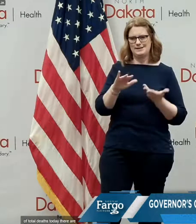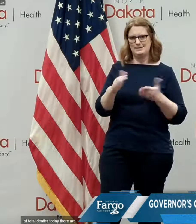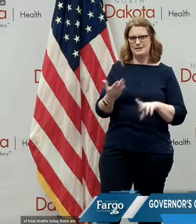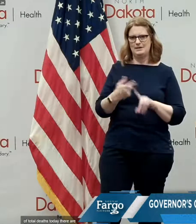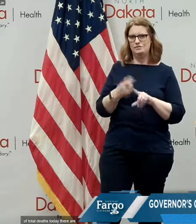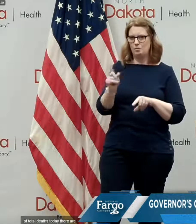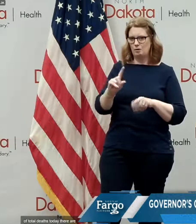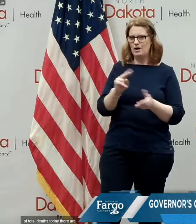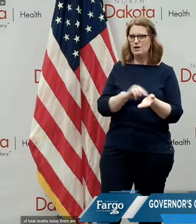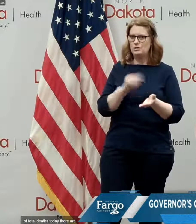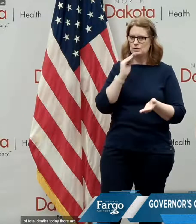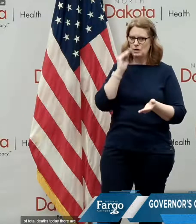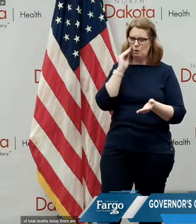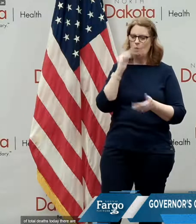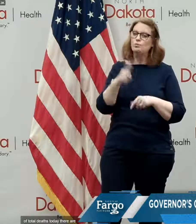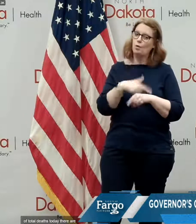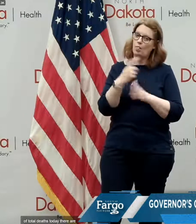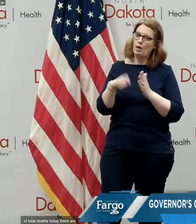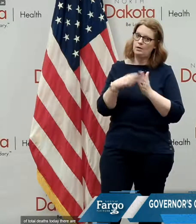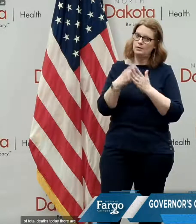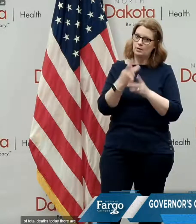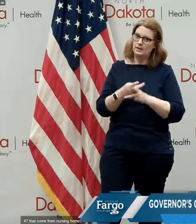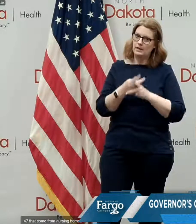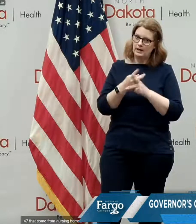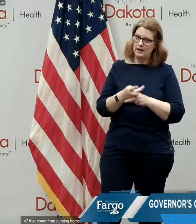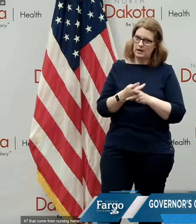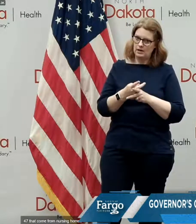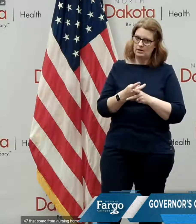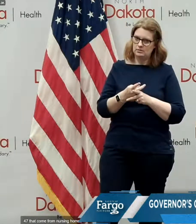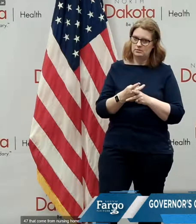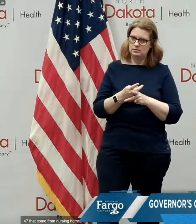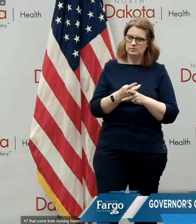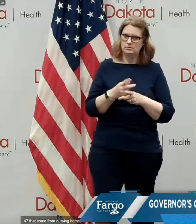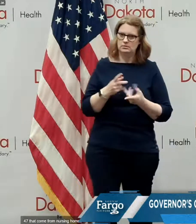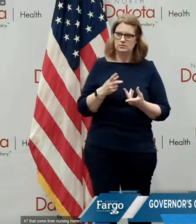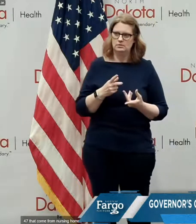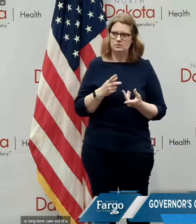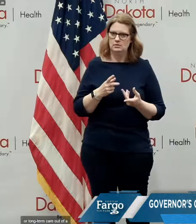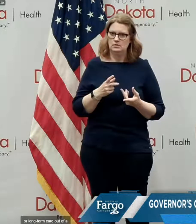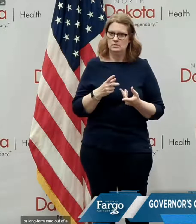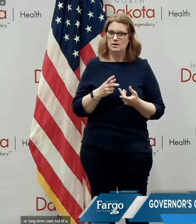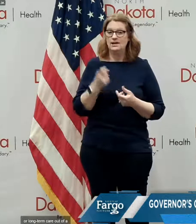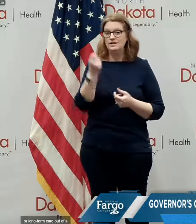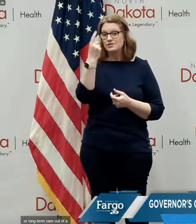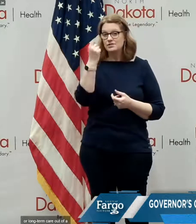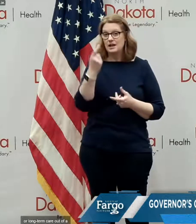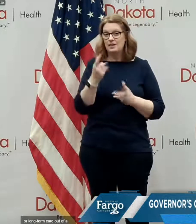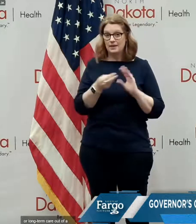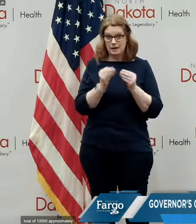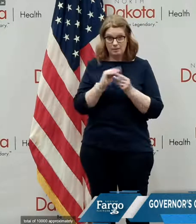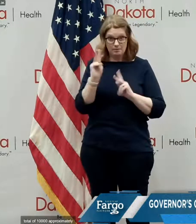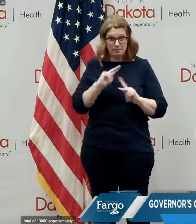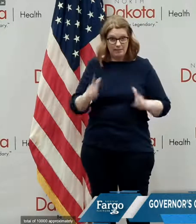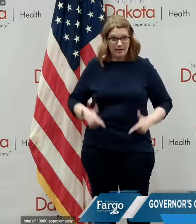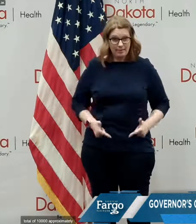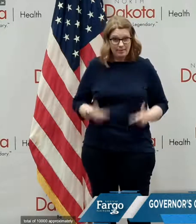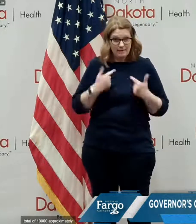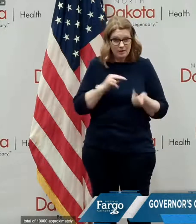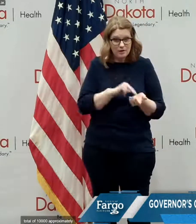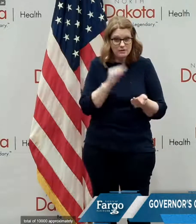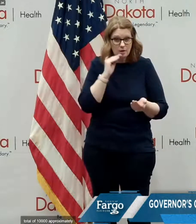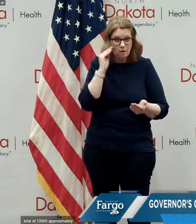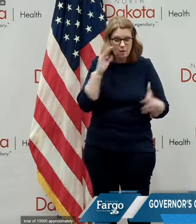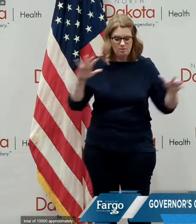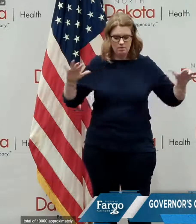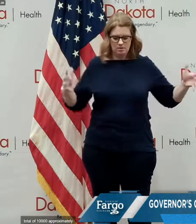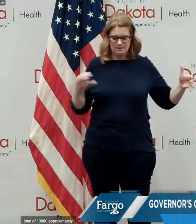nursing homes or long-term care, out of a total of approximately 10,000 residents. So it is, while